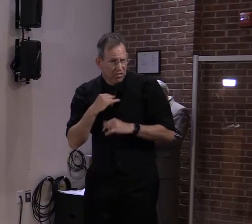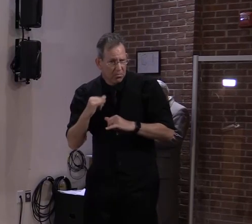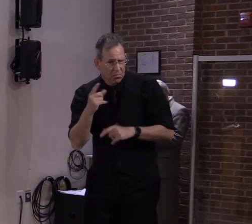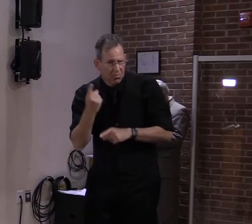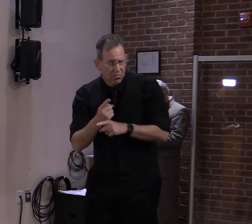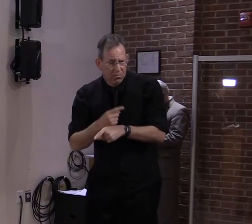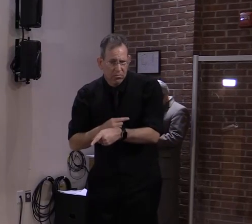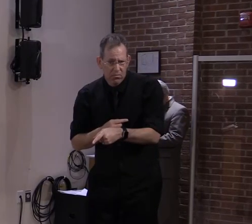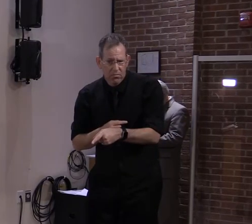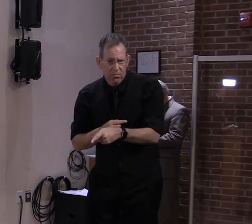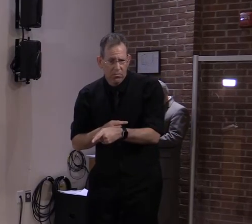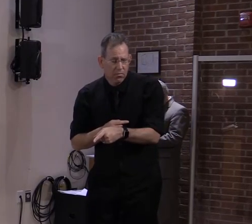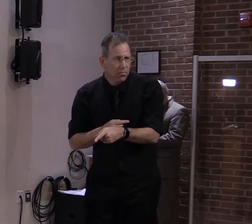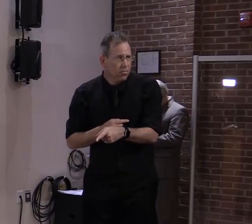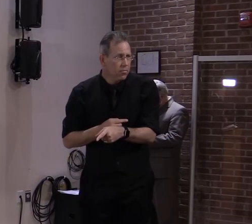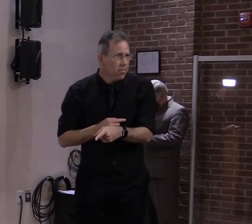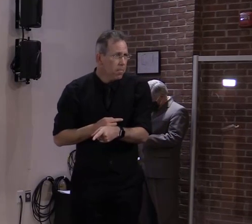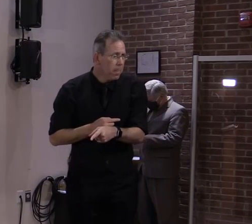can.